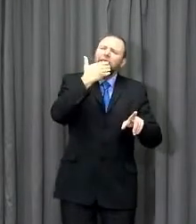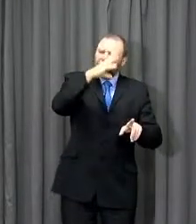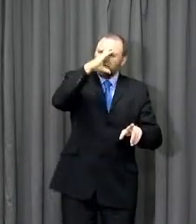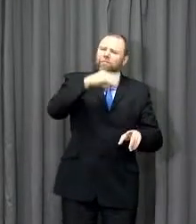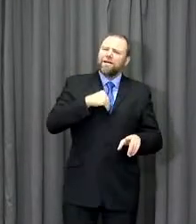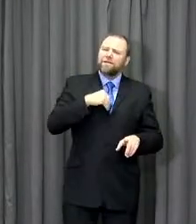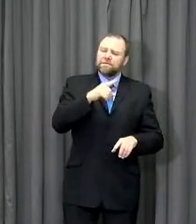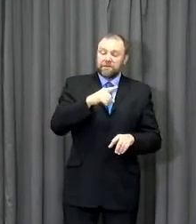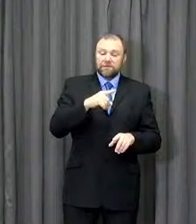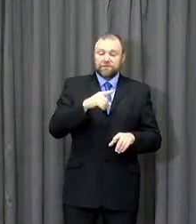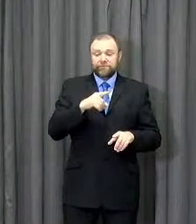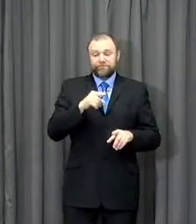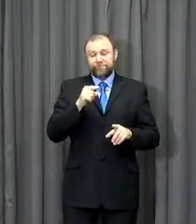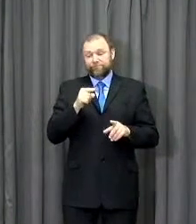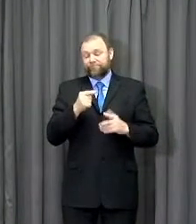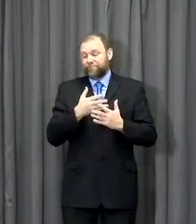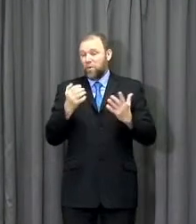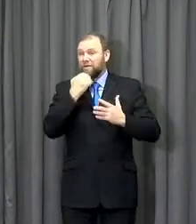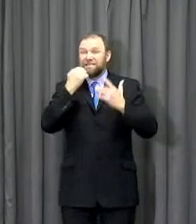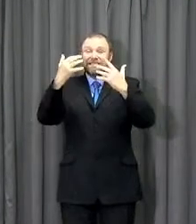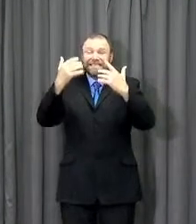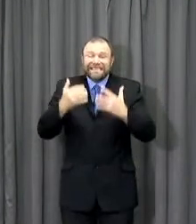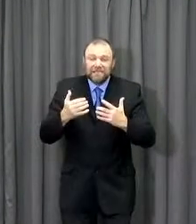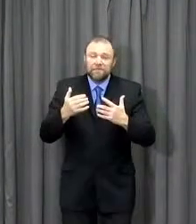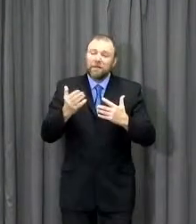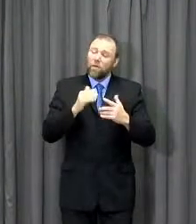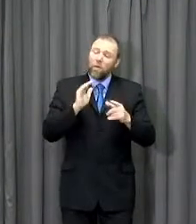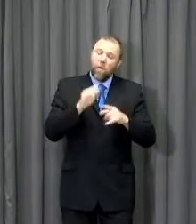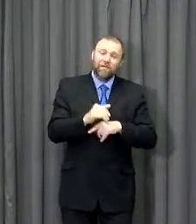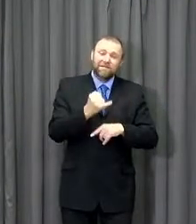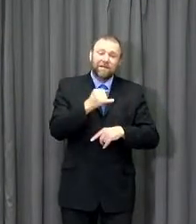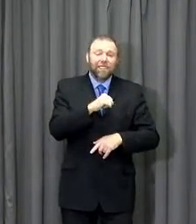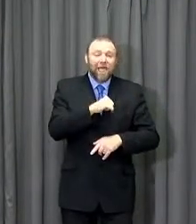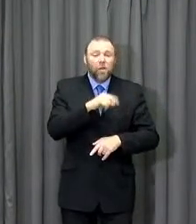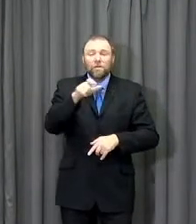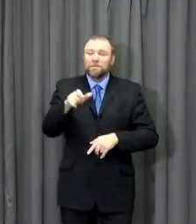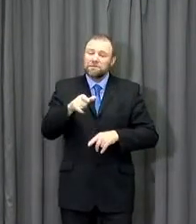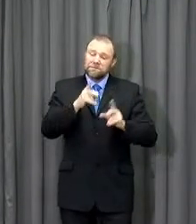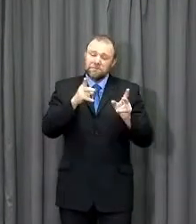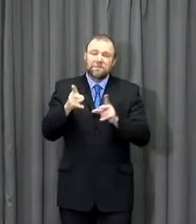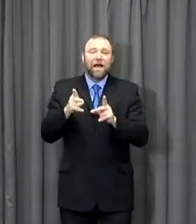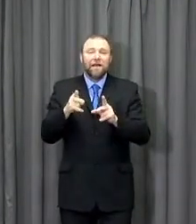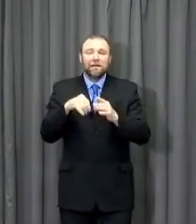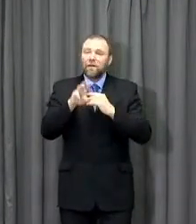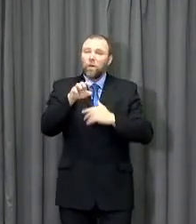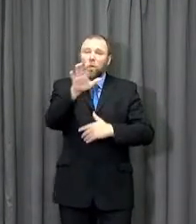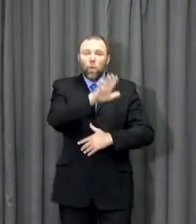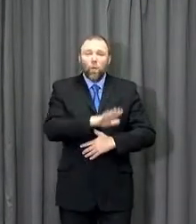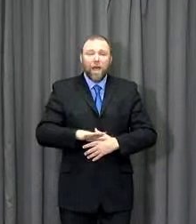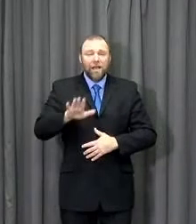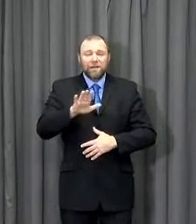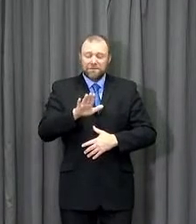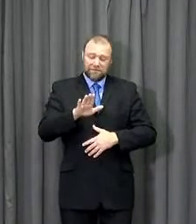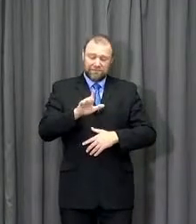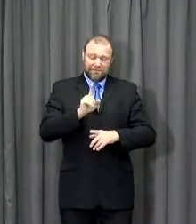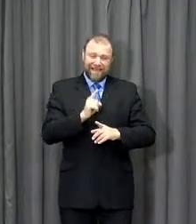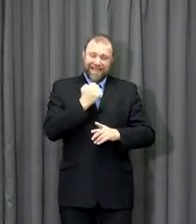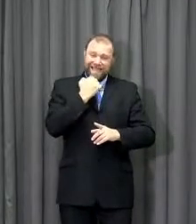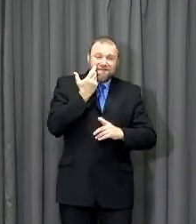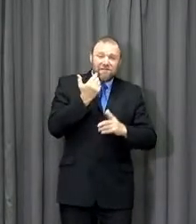6,000 people in Wales have lost their lives, and behind each of those statistics, there's a family and a grieving family. So thanks for reminding us of